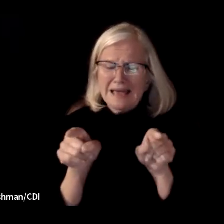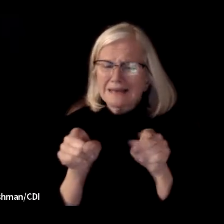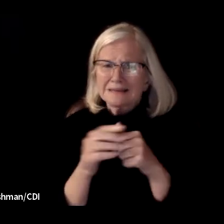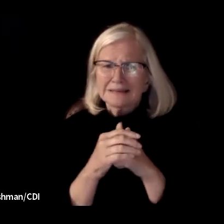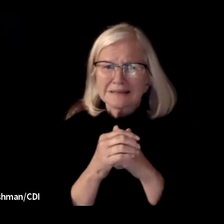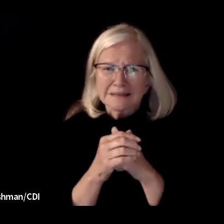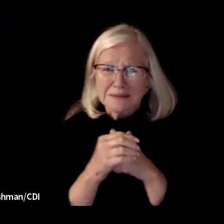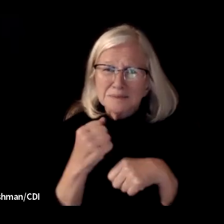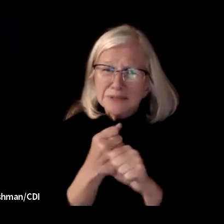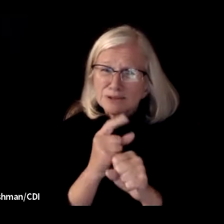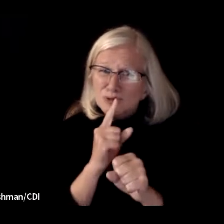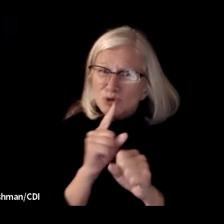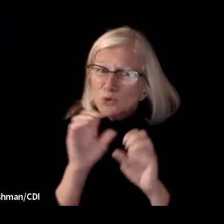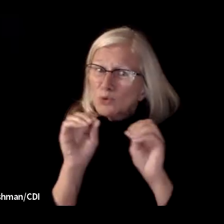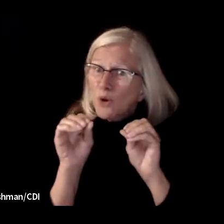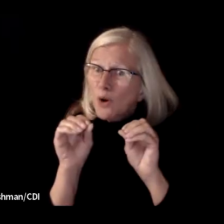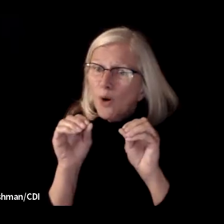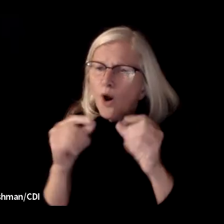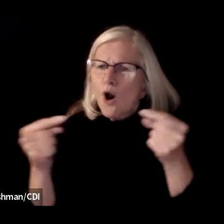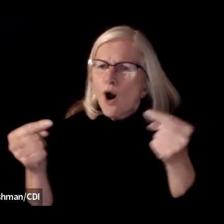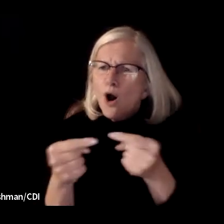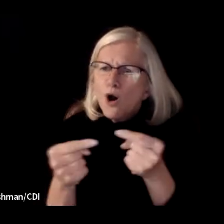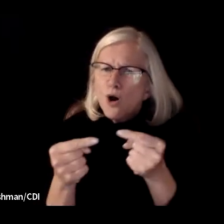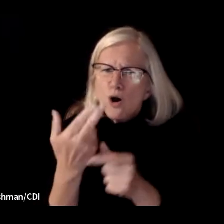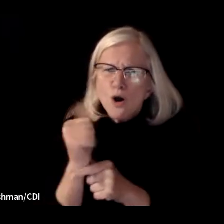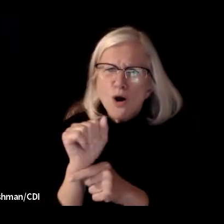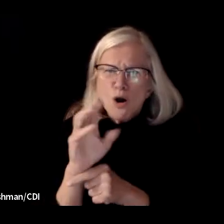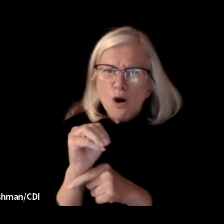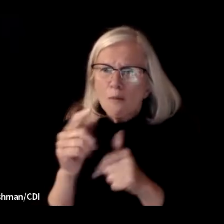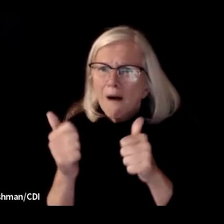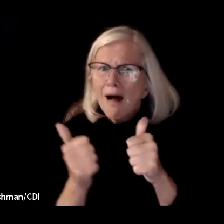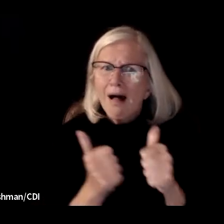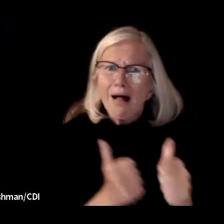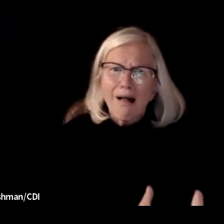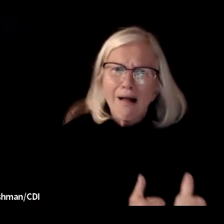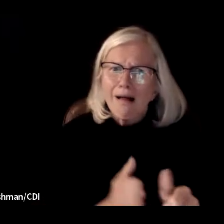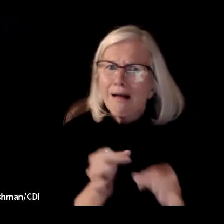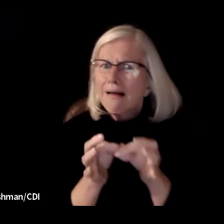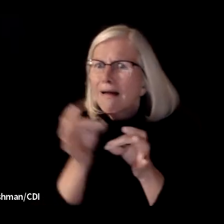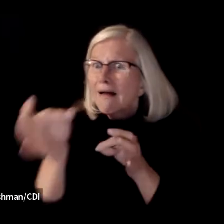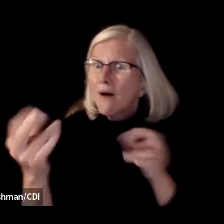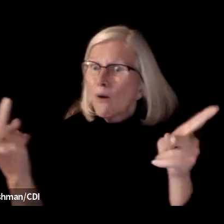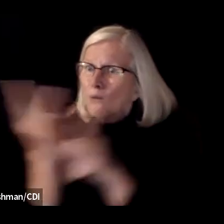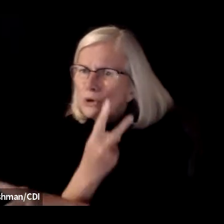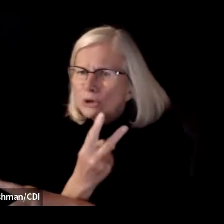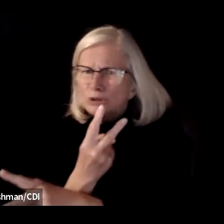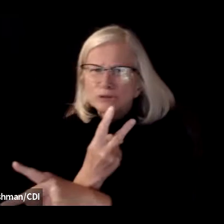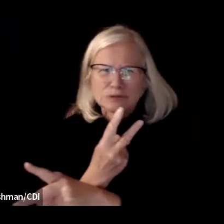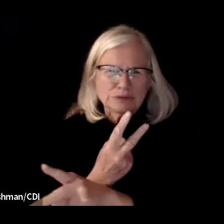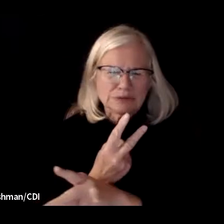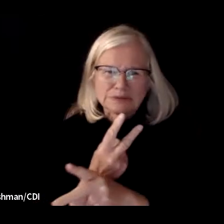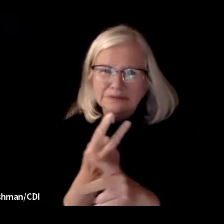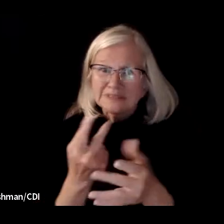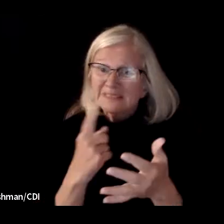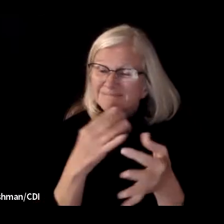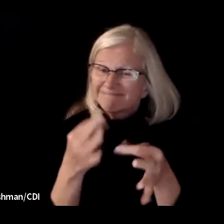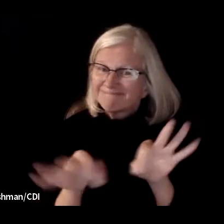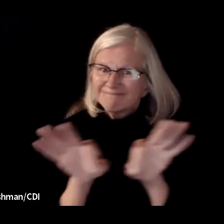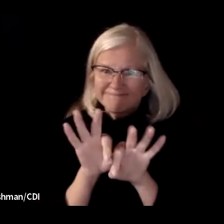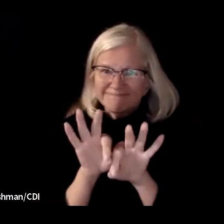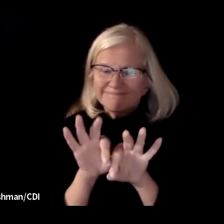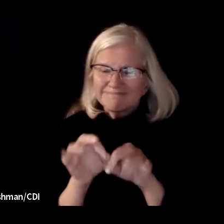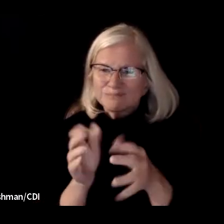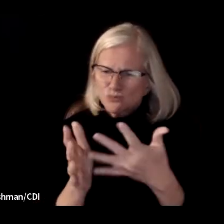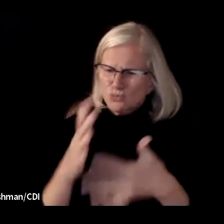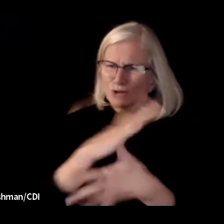this, this process or delays or things like that in care. And again, I think that is really what is essential in the communication